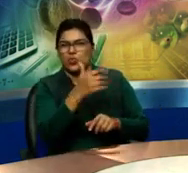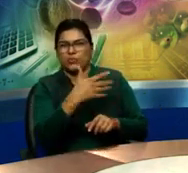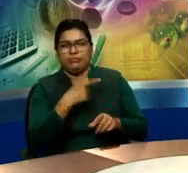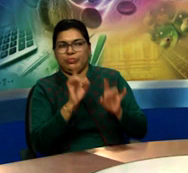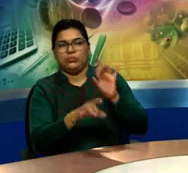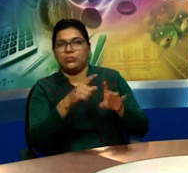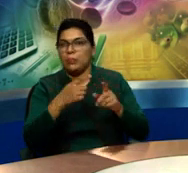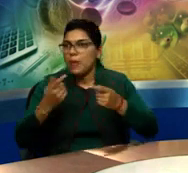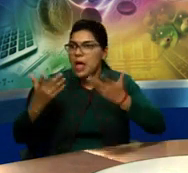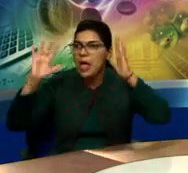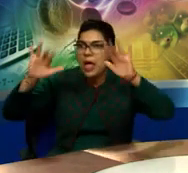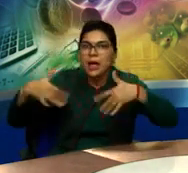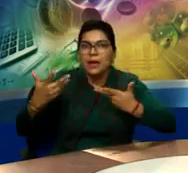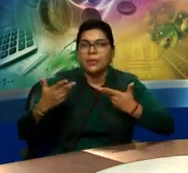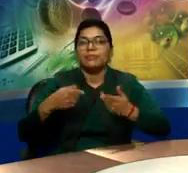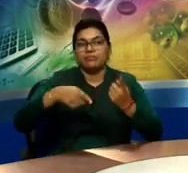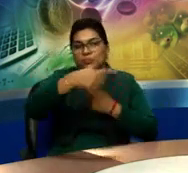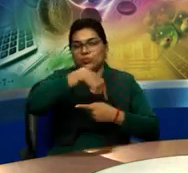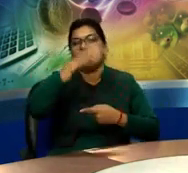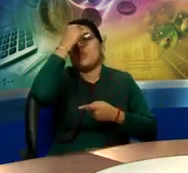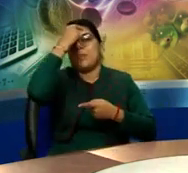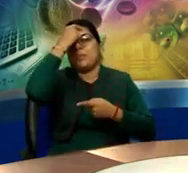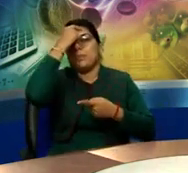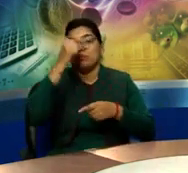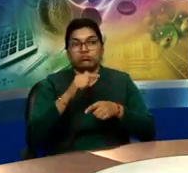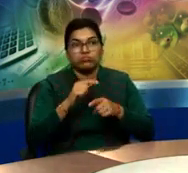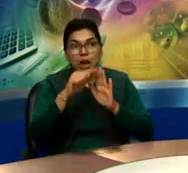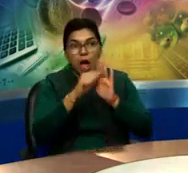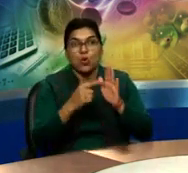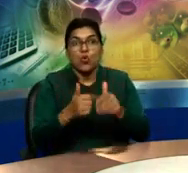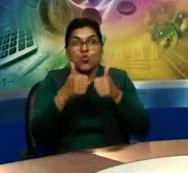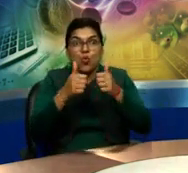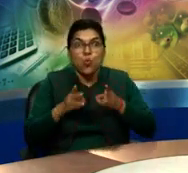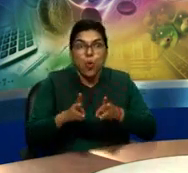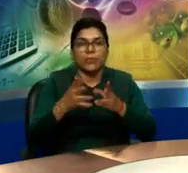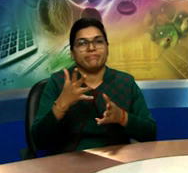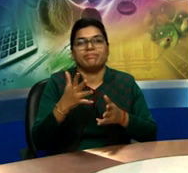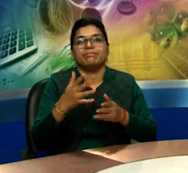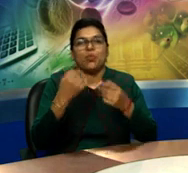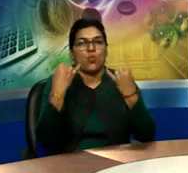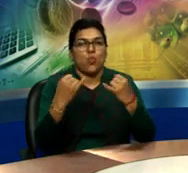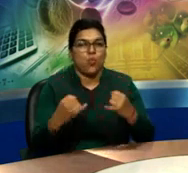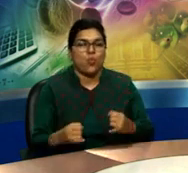explains that all such habits sometimes adversely affect the career prospects of the